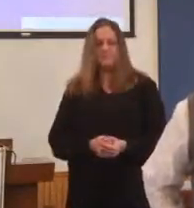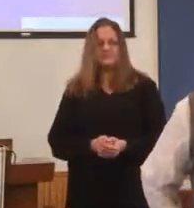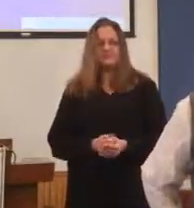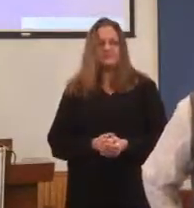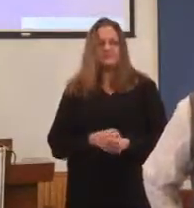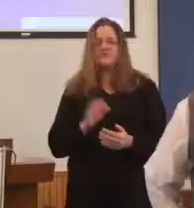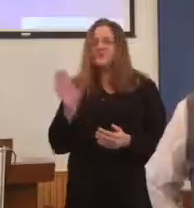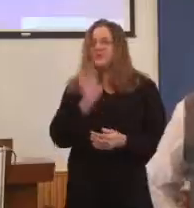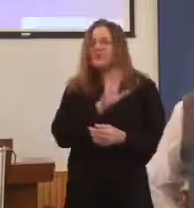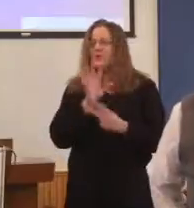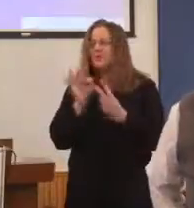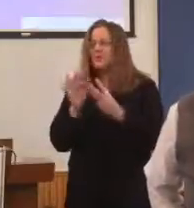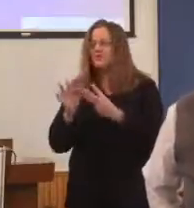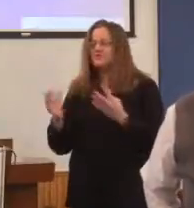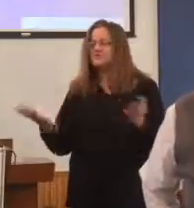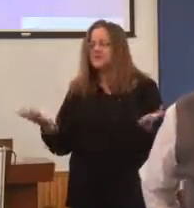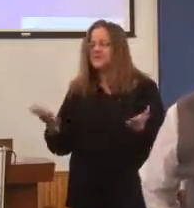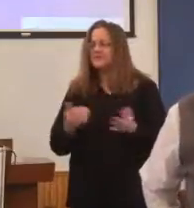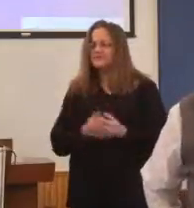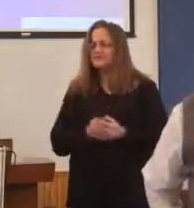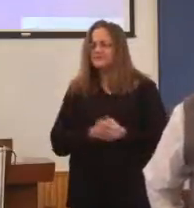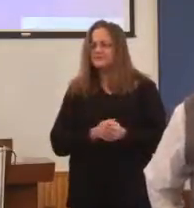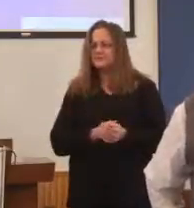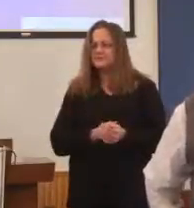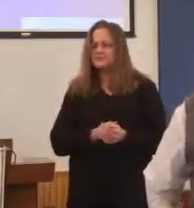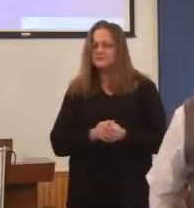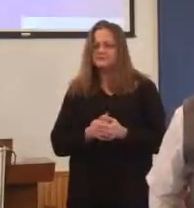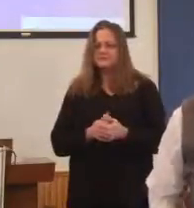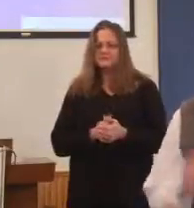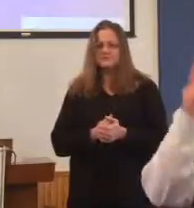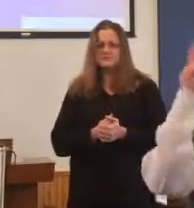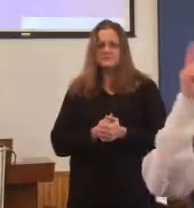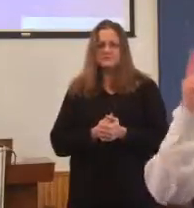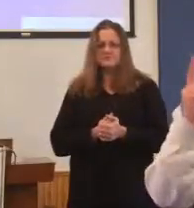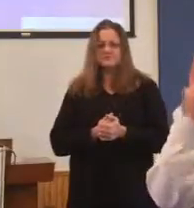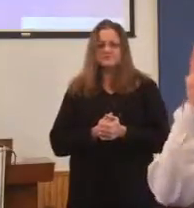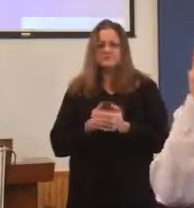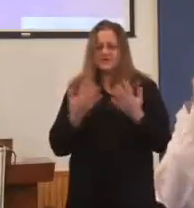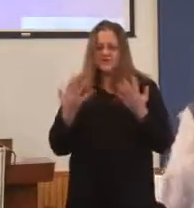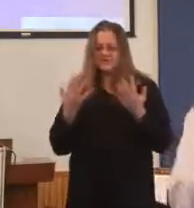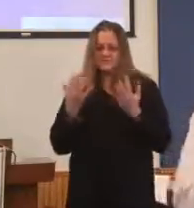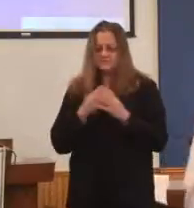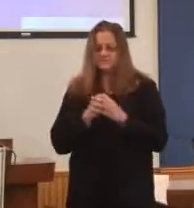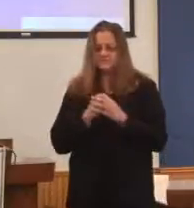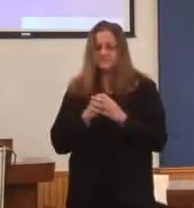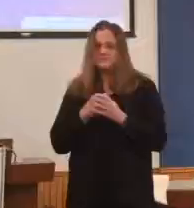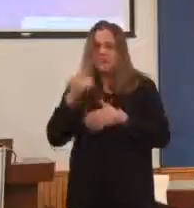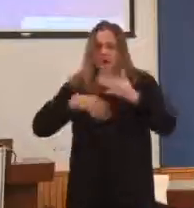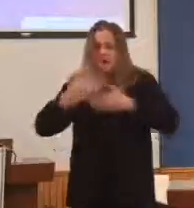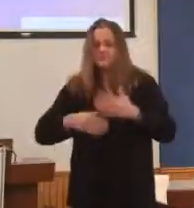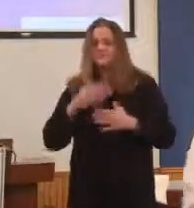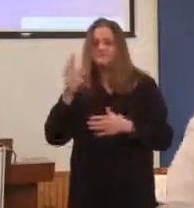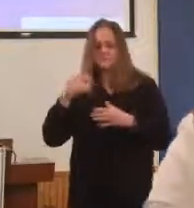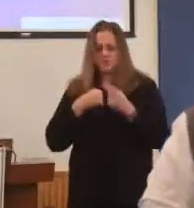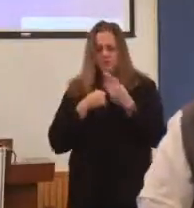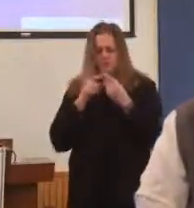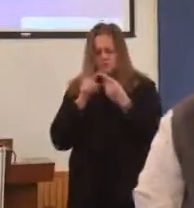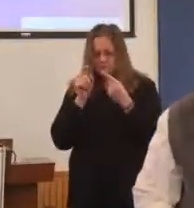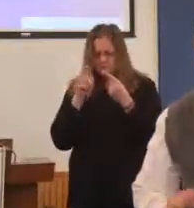the options. You know? And then take a first step. Just one step. Just one little